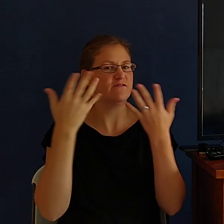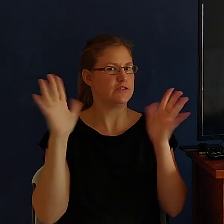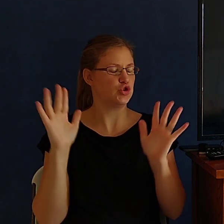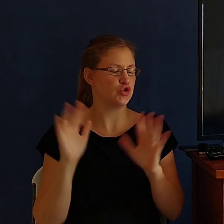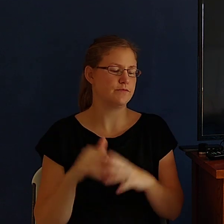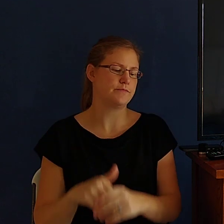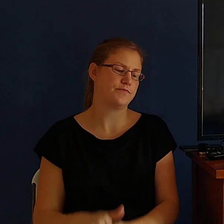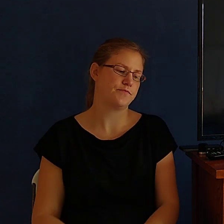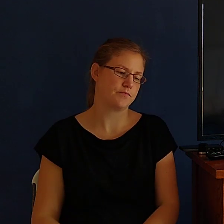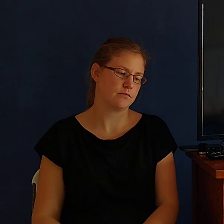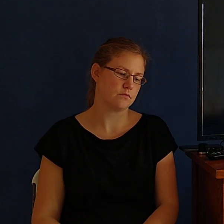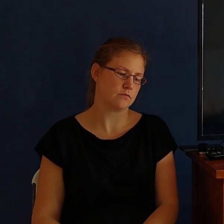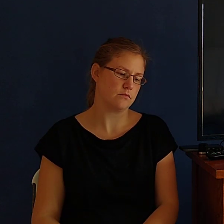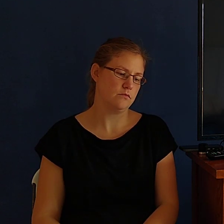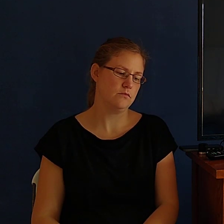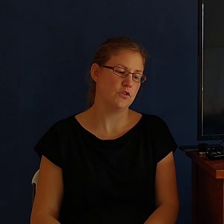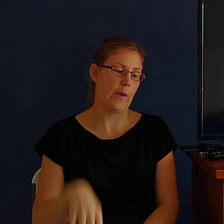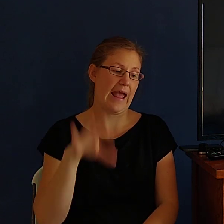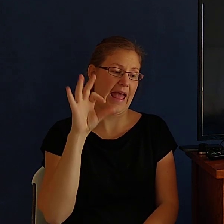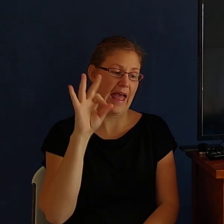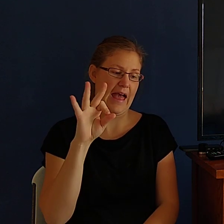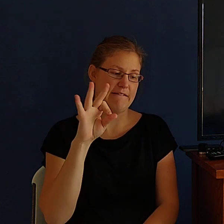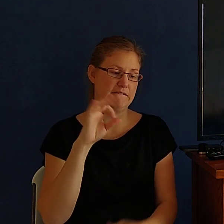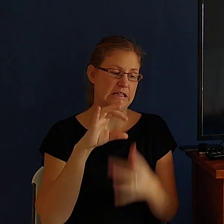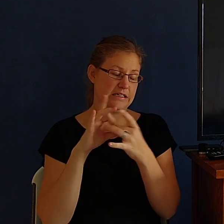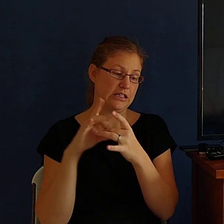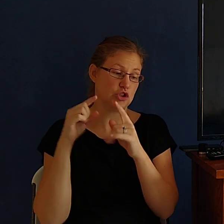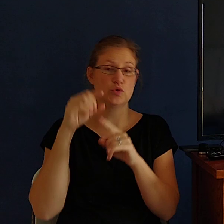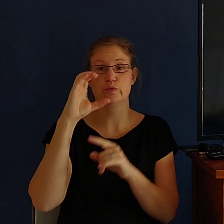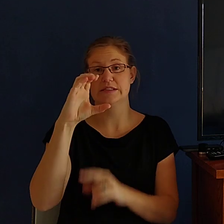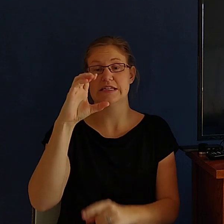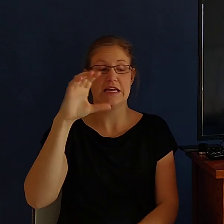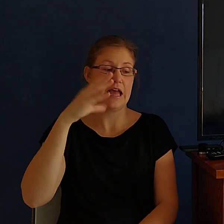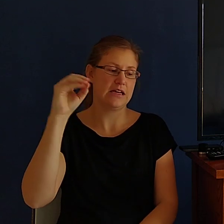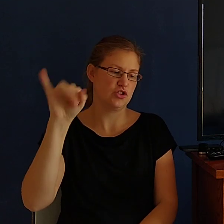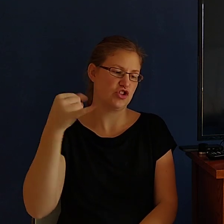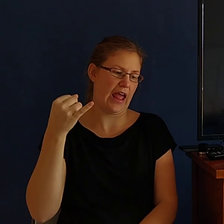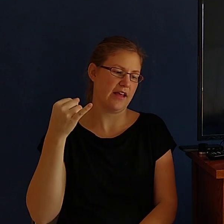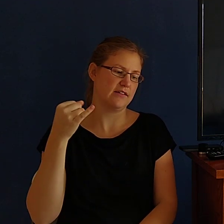we have F. F is connected to C and J. C is already